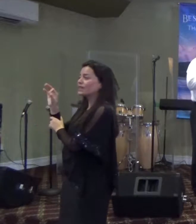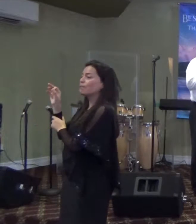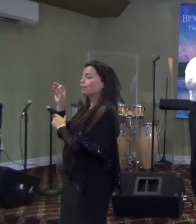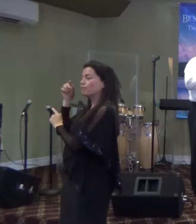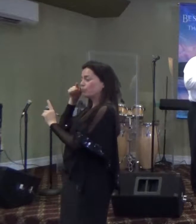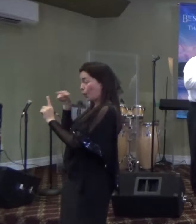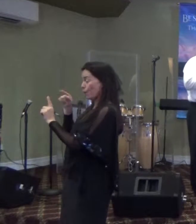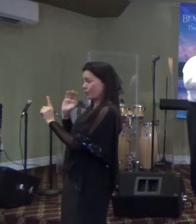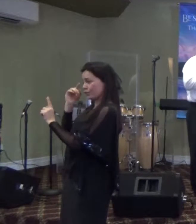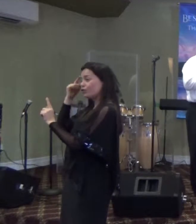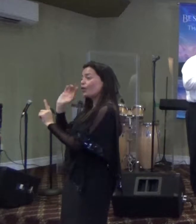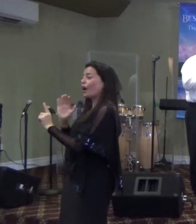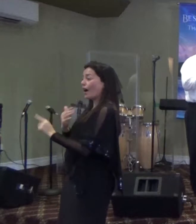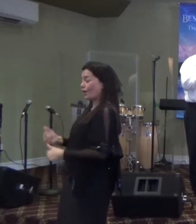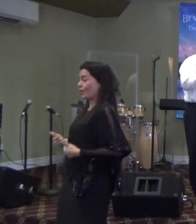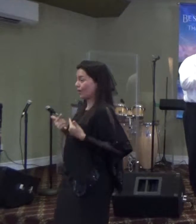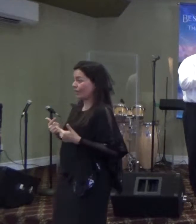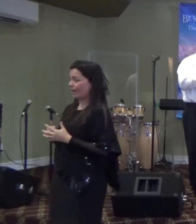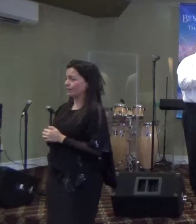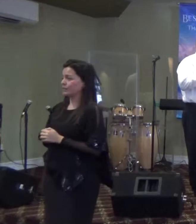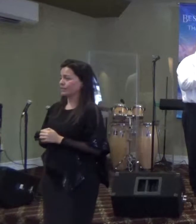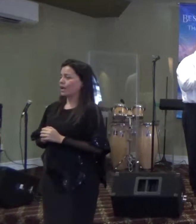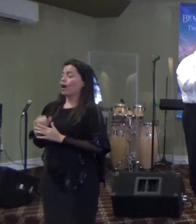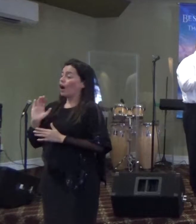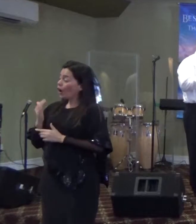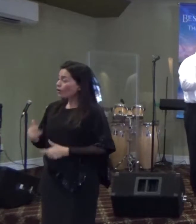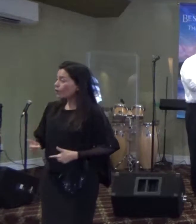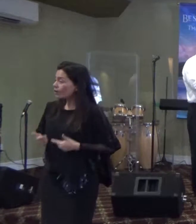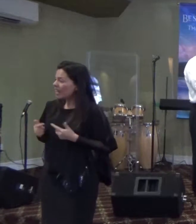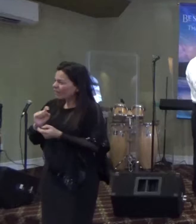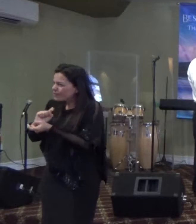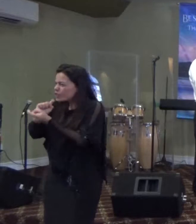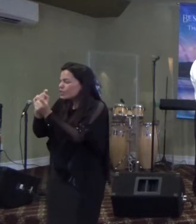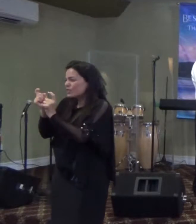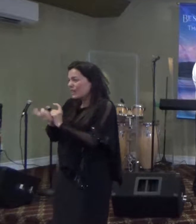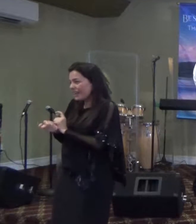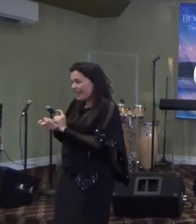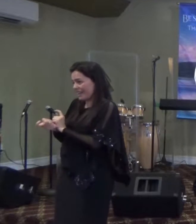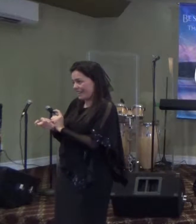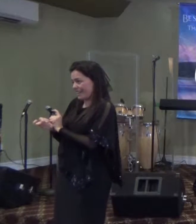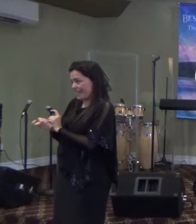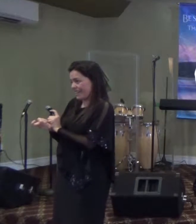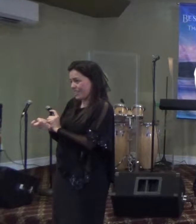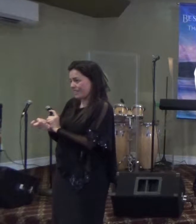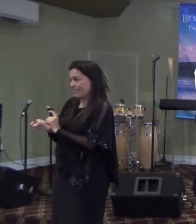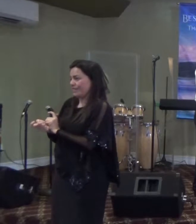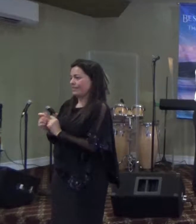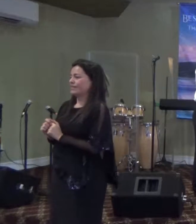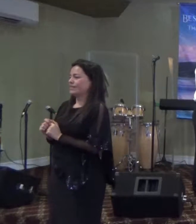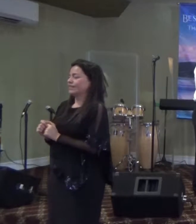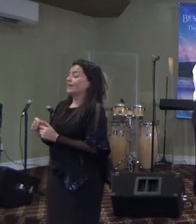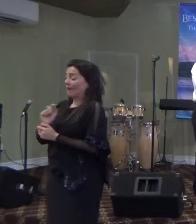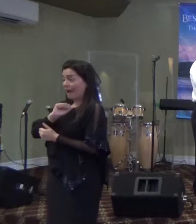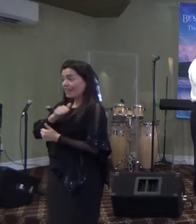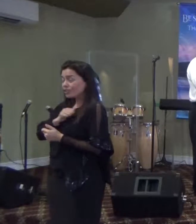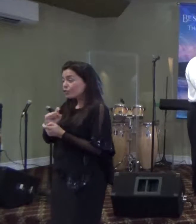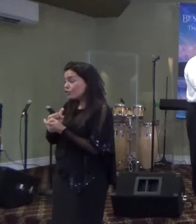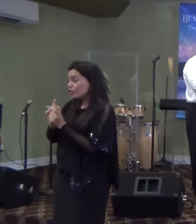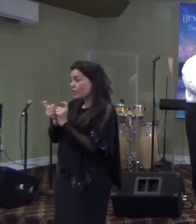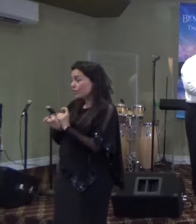de attitude tener a Dios como centro de la of vida having God in the center of our life es la disposición is